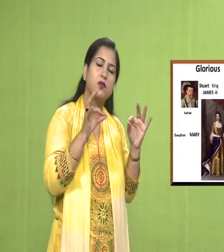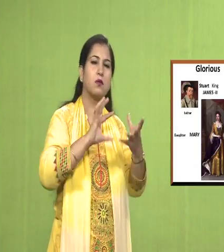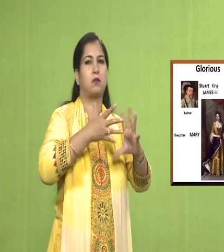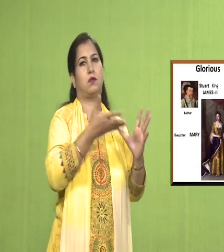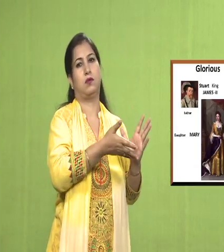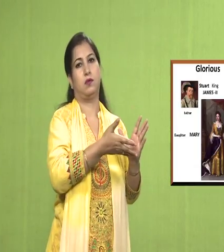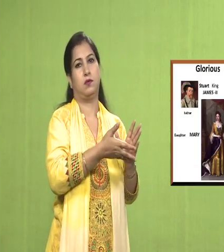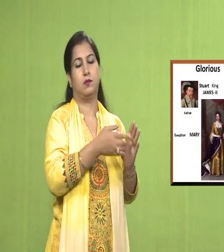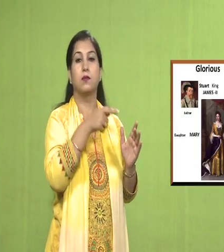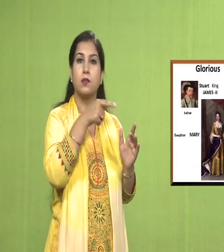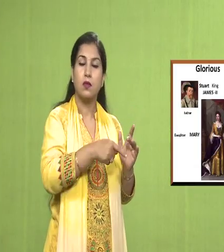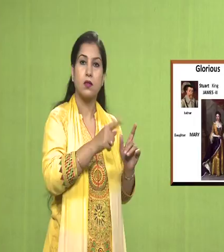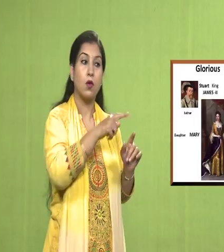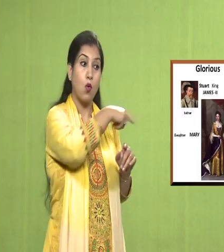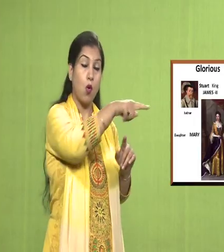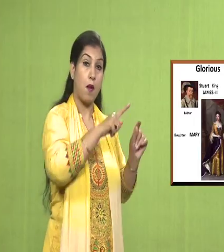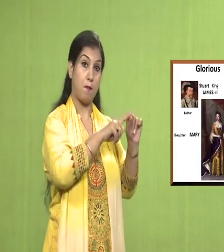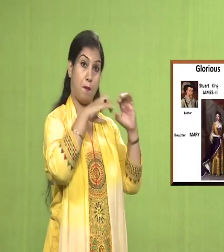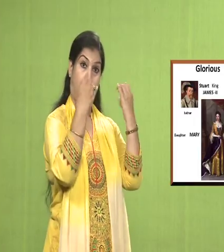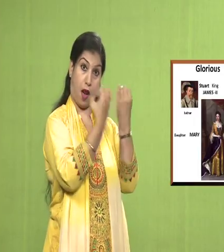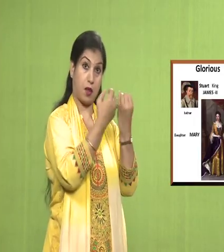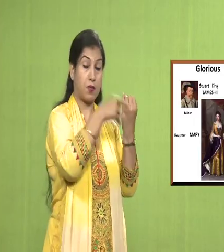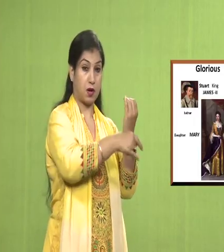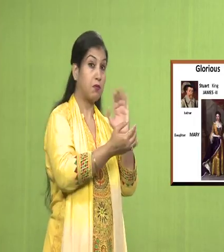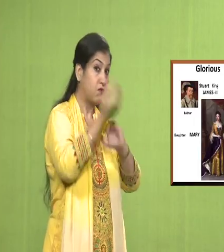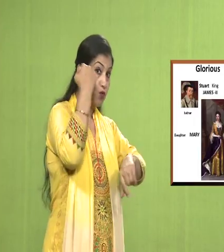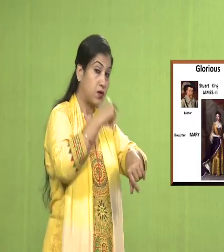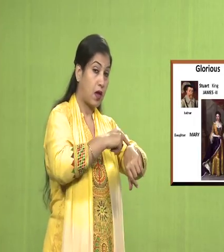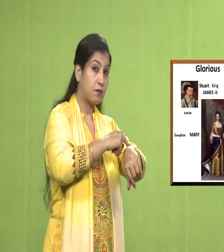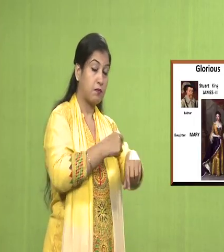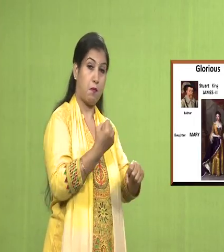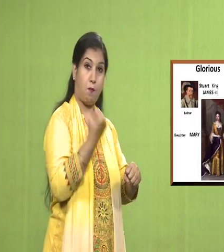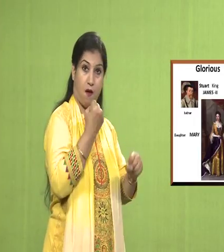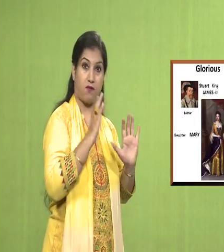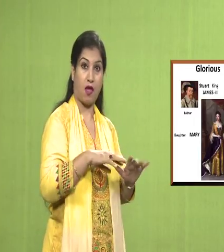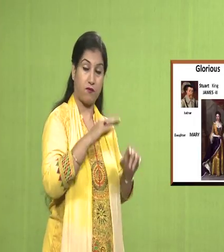Thus, we see that the Parliament had the power to remove the king.